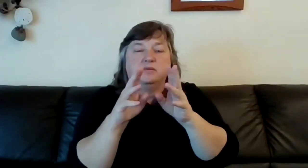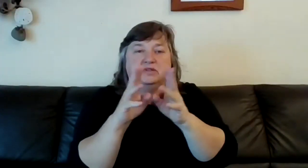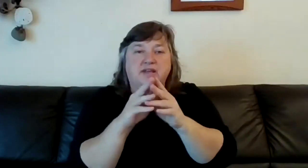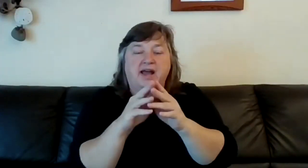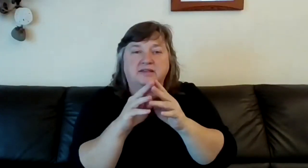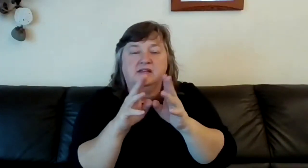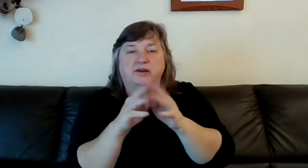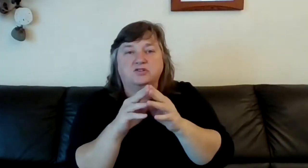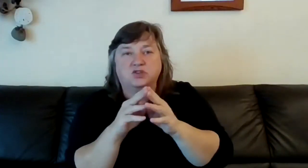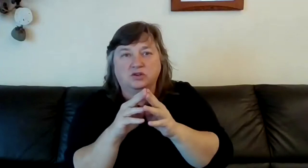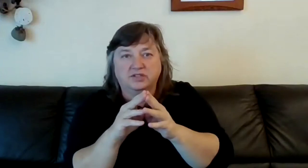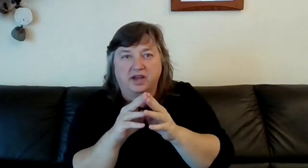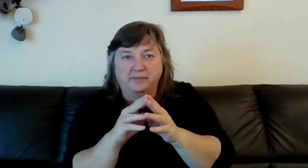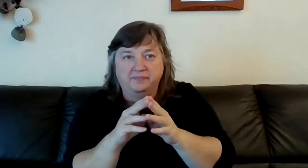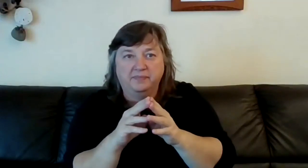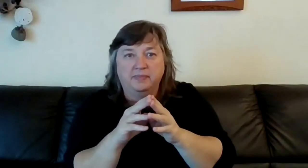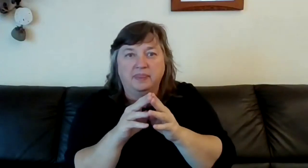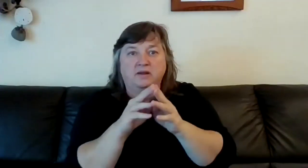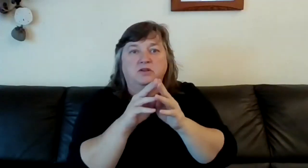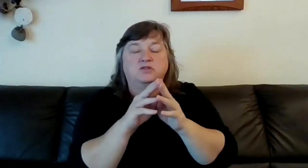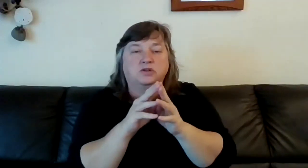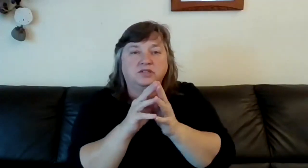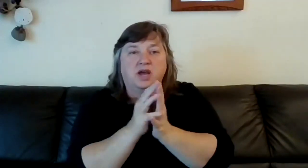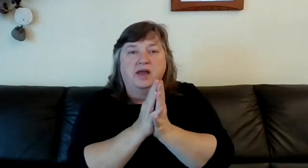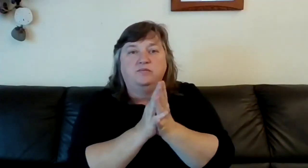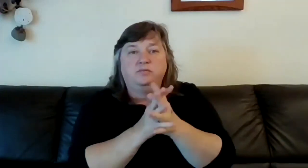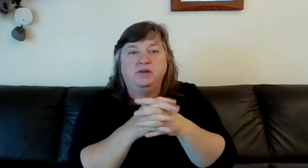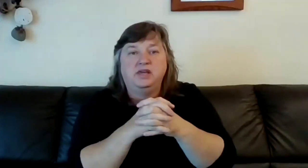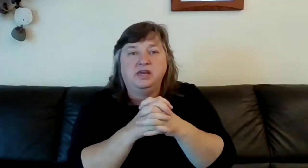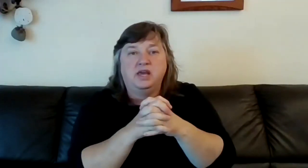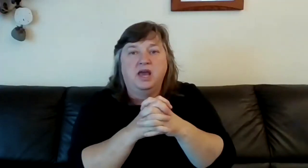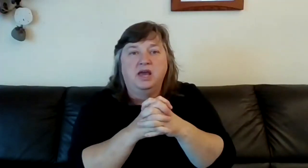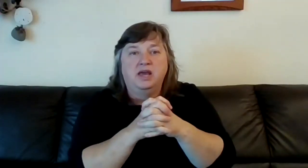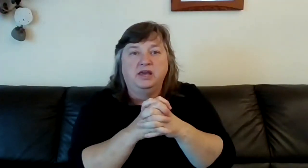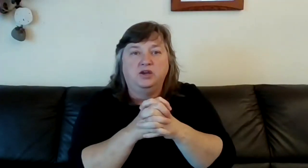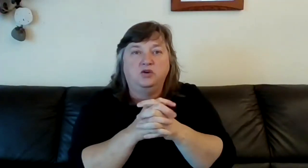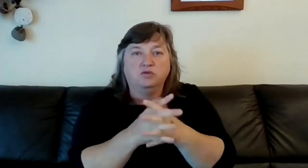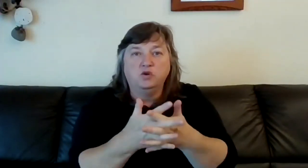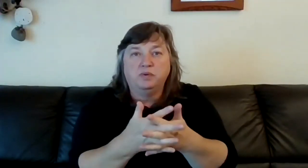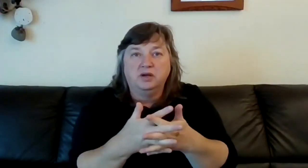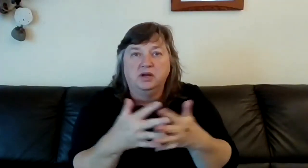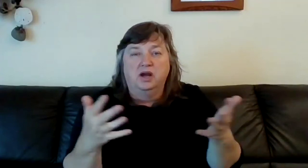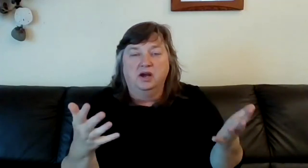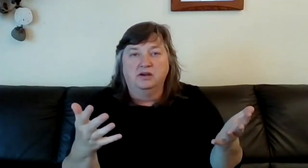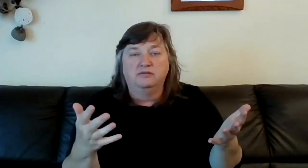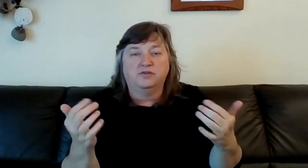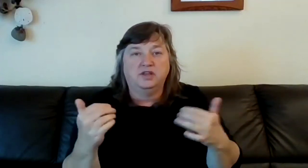Someone's asking about circle time. Circle time would be a group for the